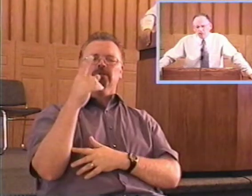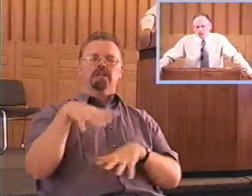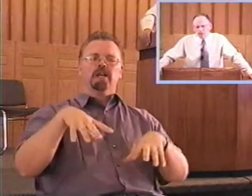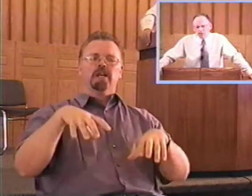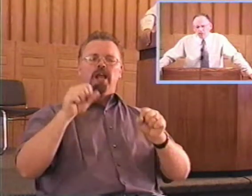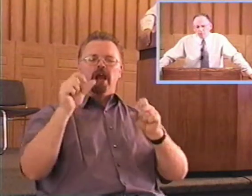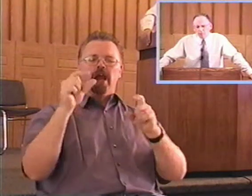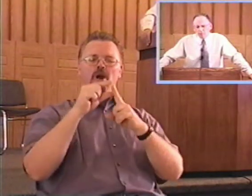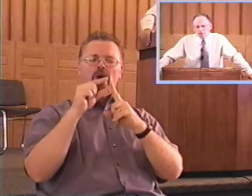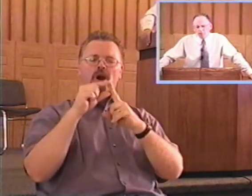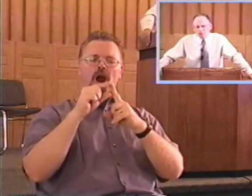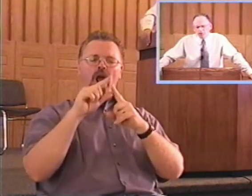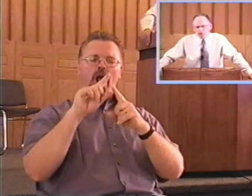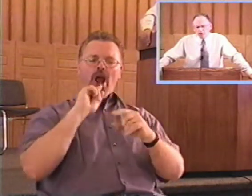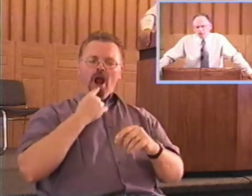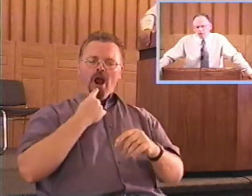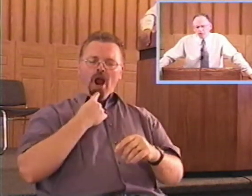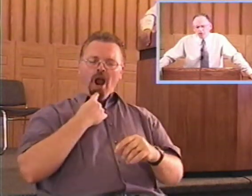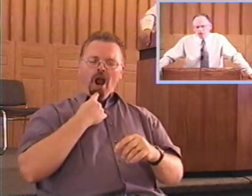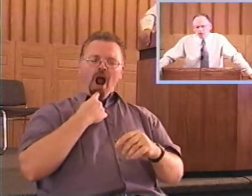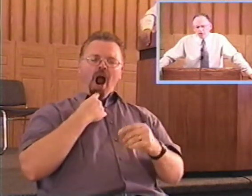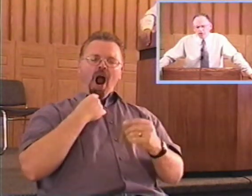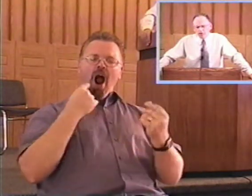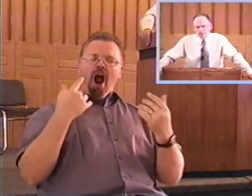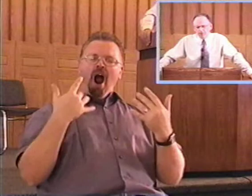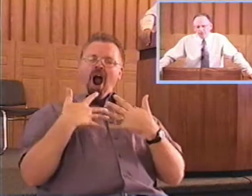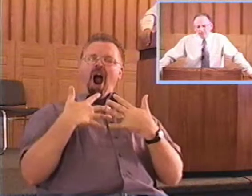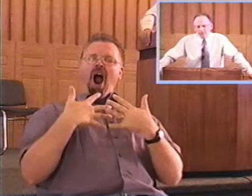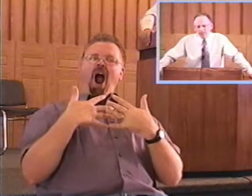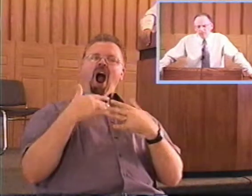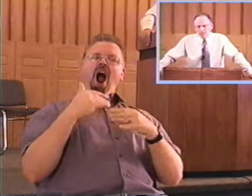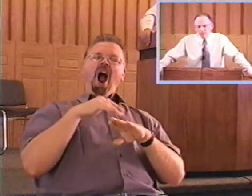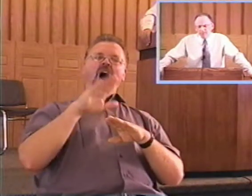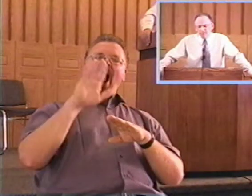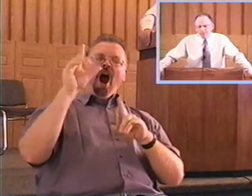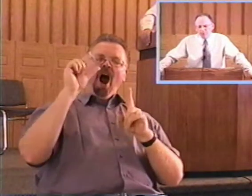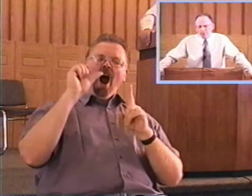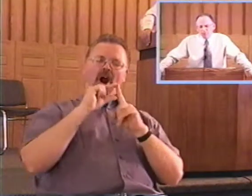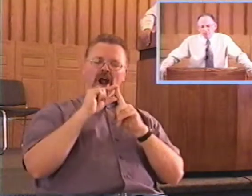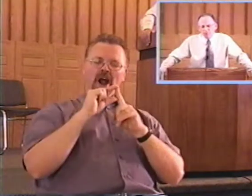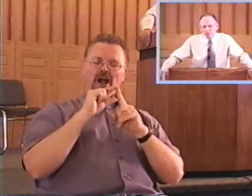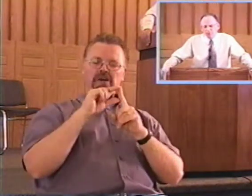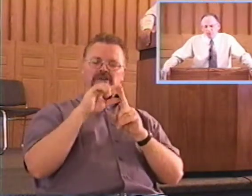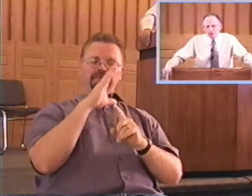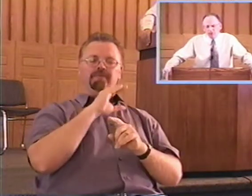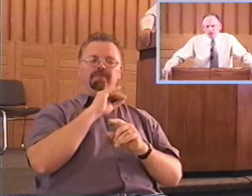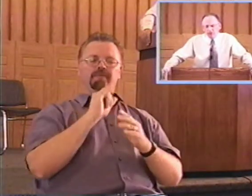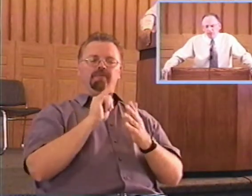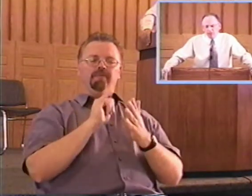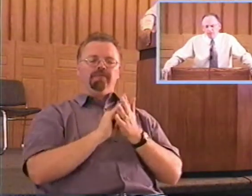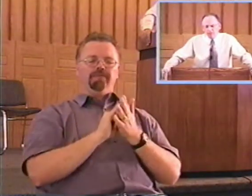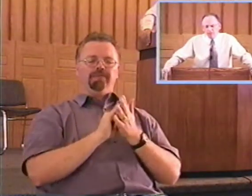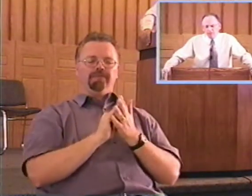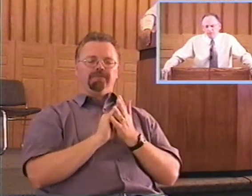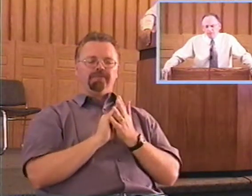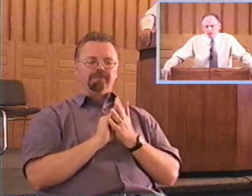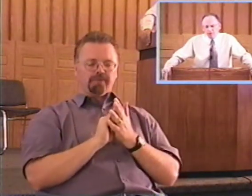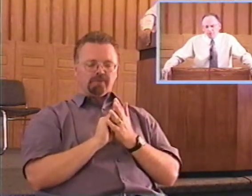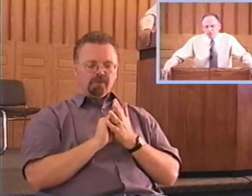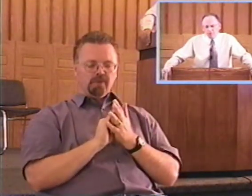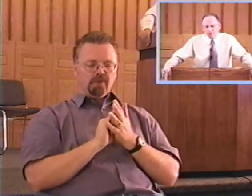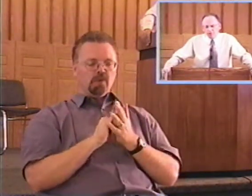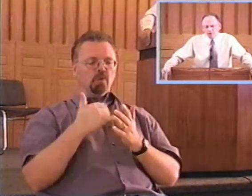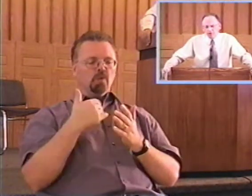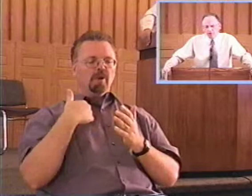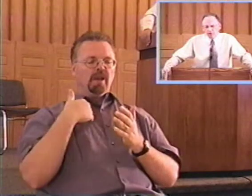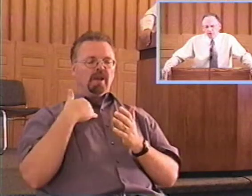seriously, who tremble at your word, and who live thorough, complete lives for